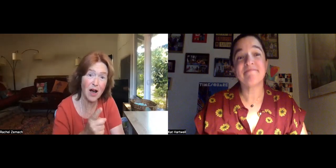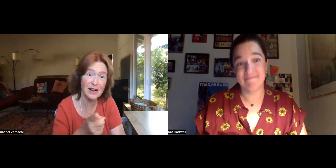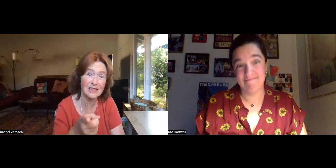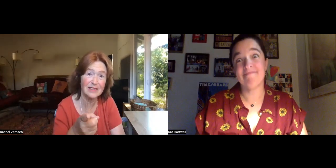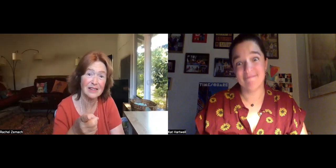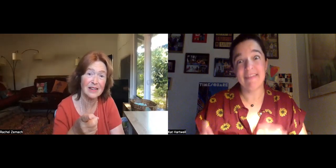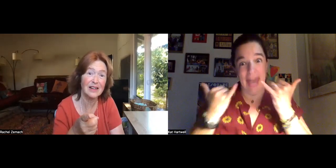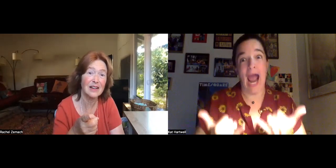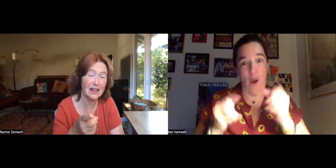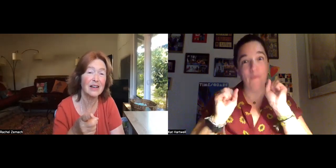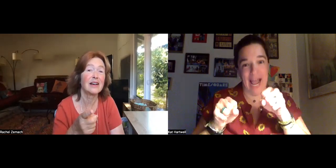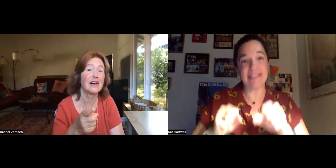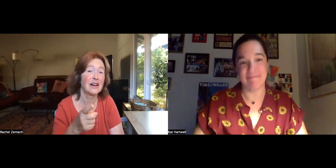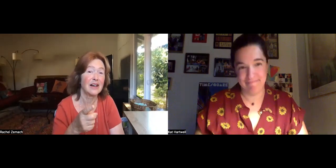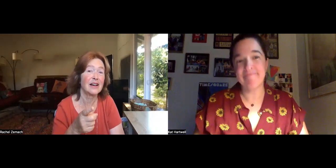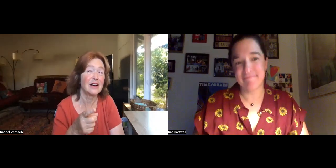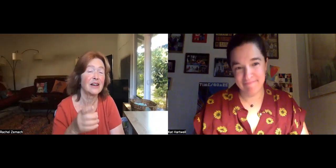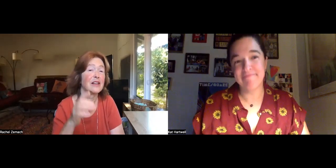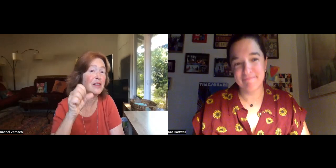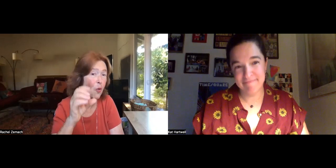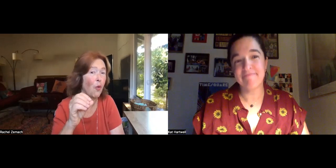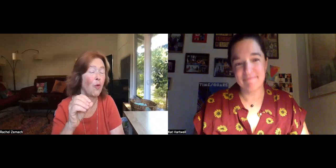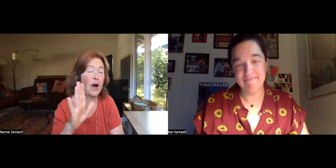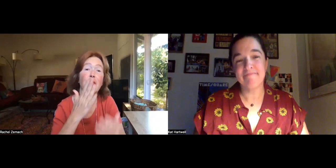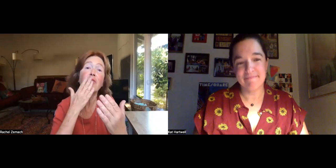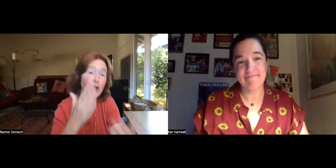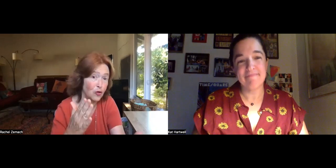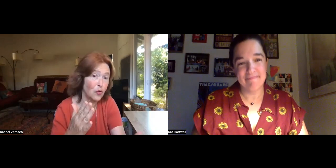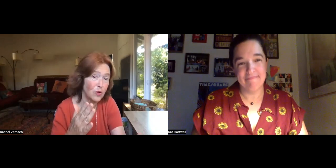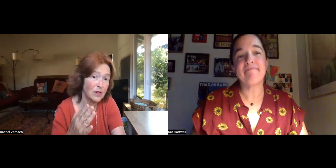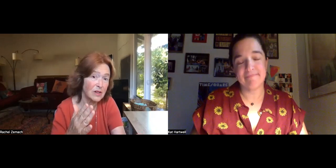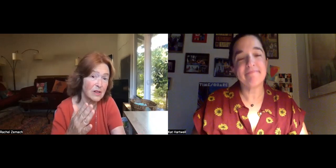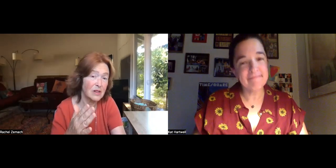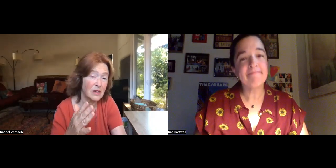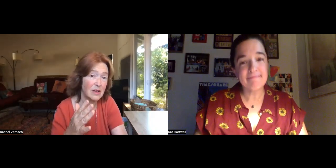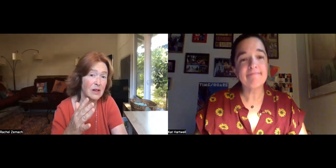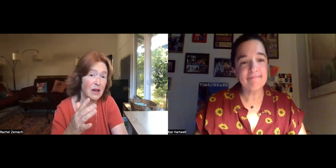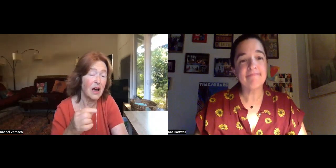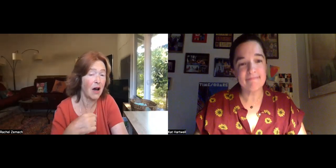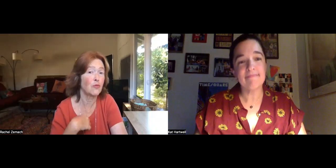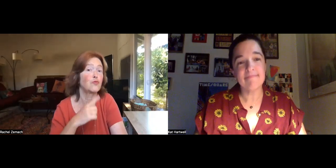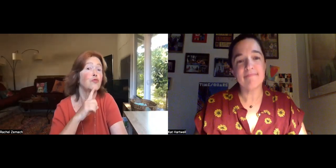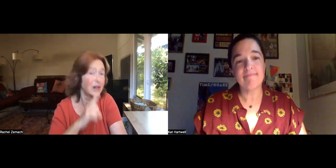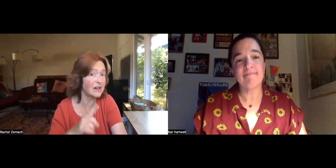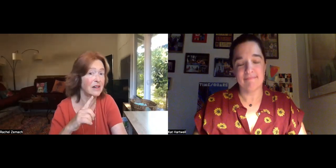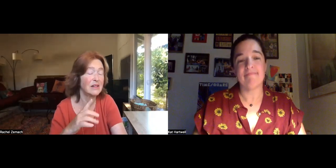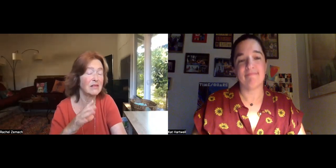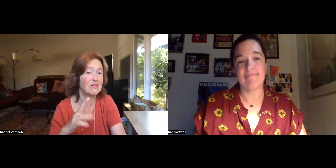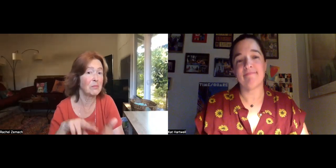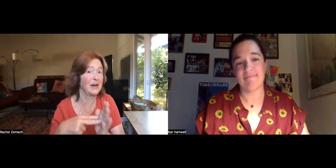write. Now, yes. So, thank you. I really mean